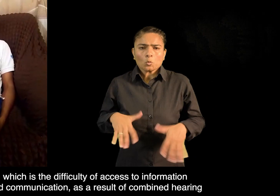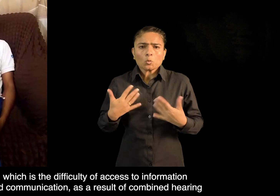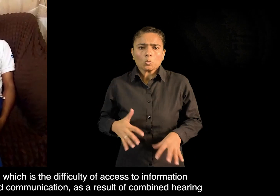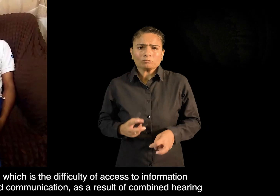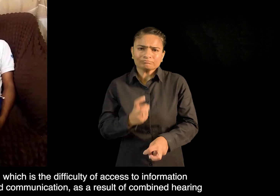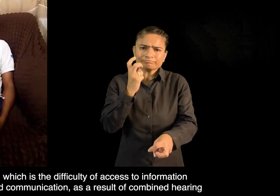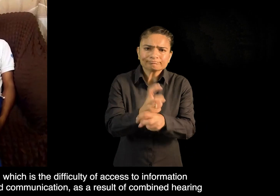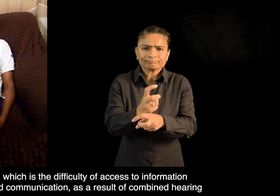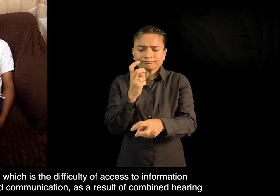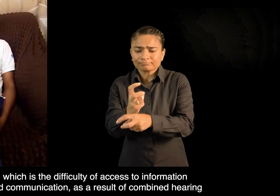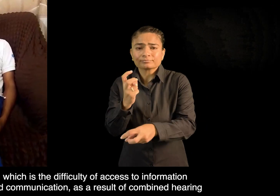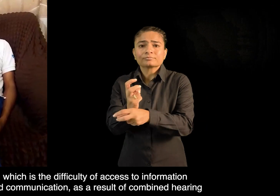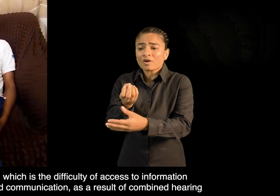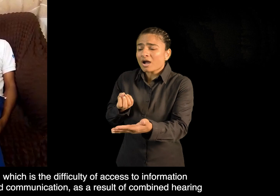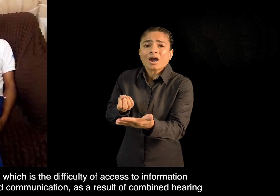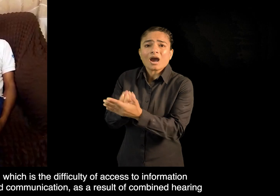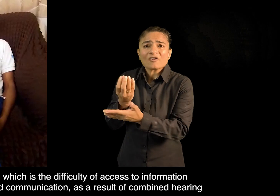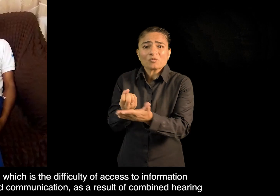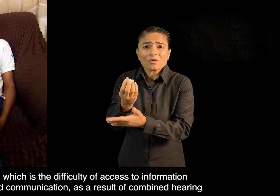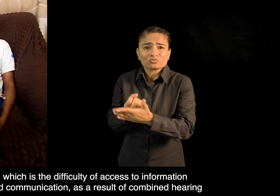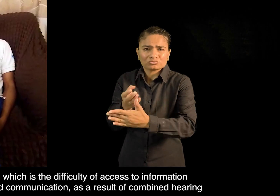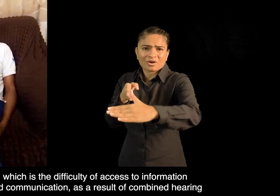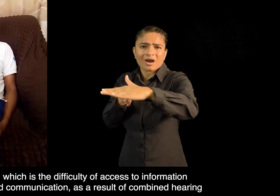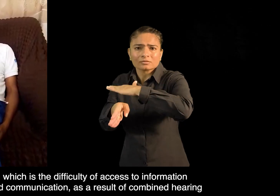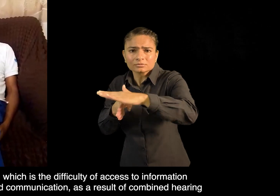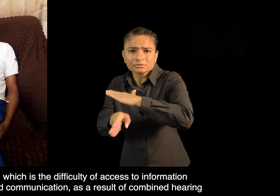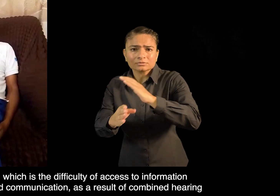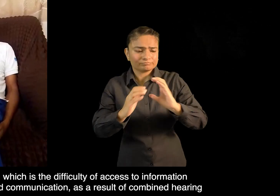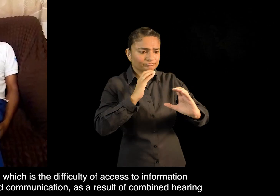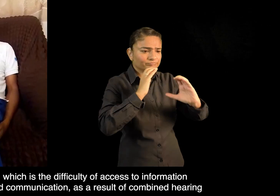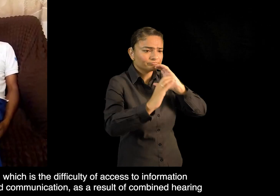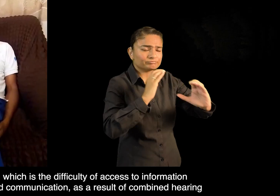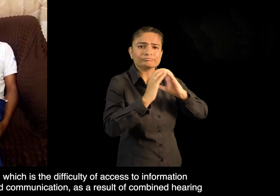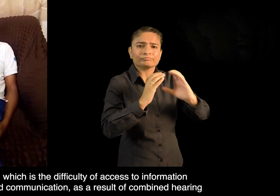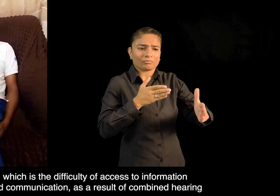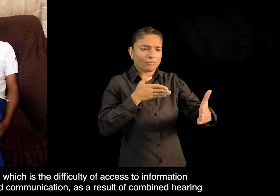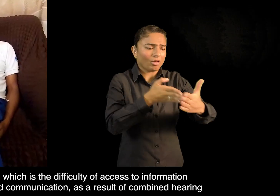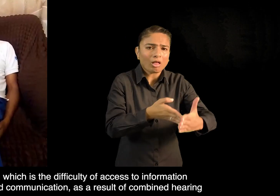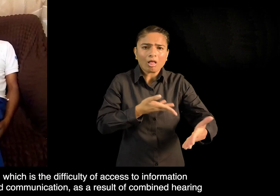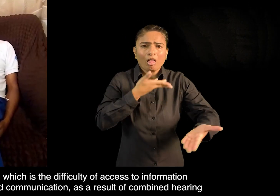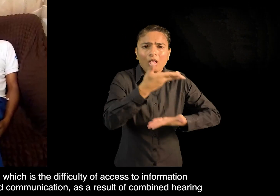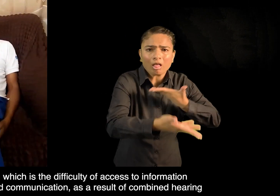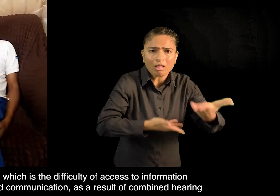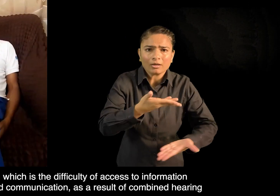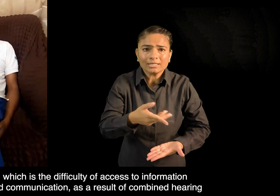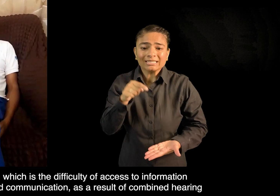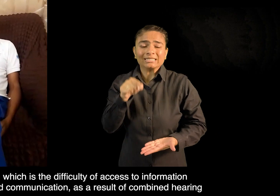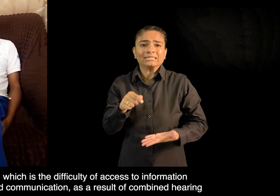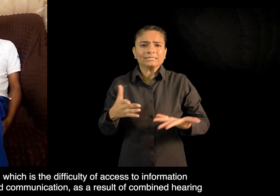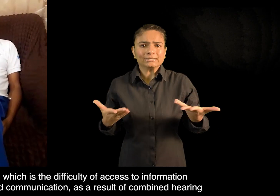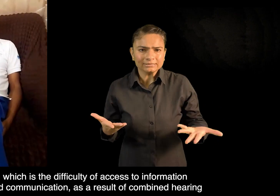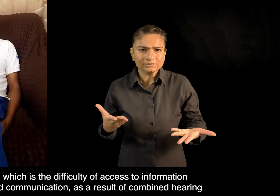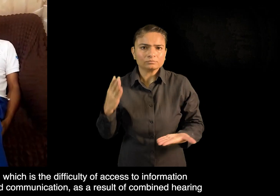which is a disability of access to information and communication as a result